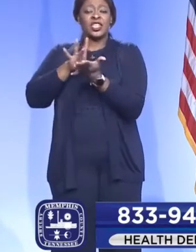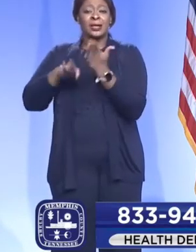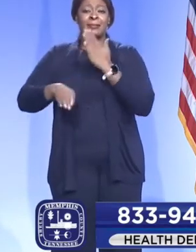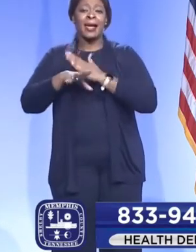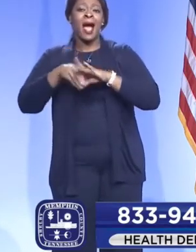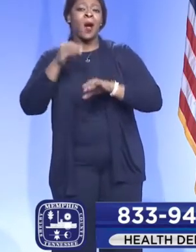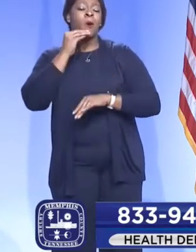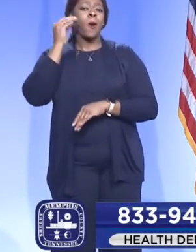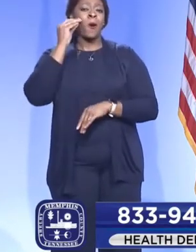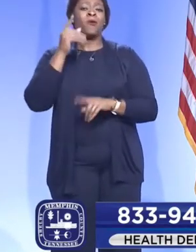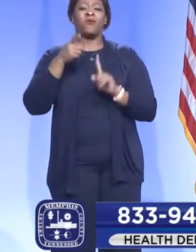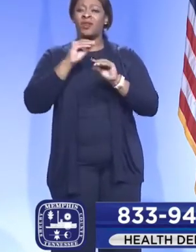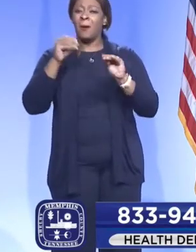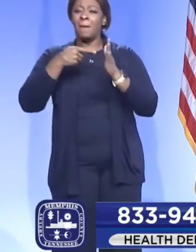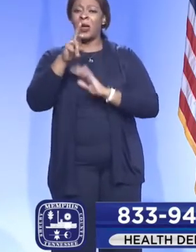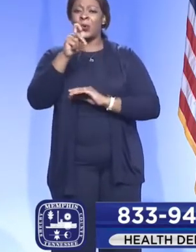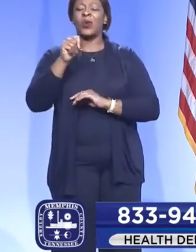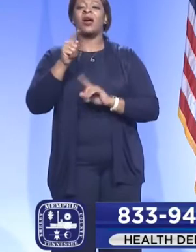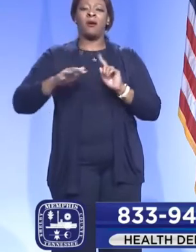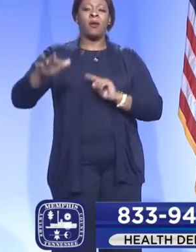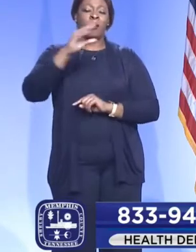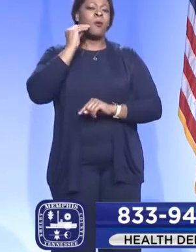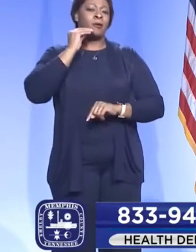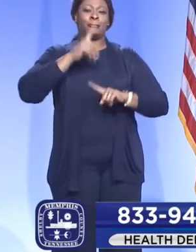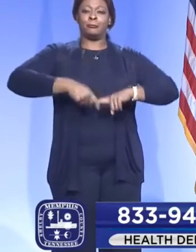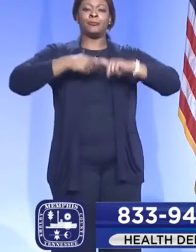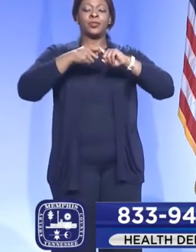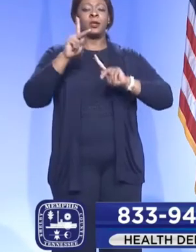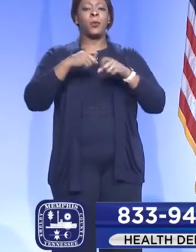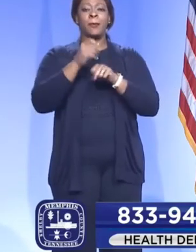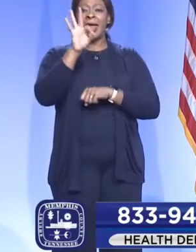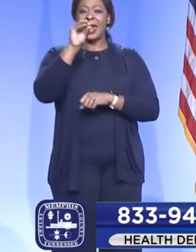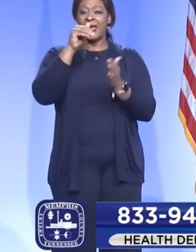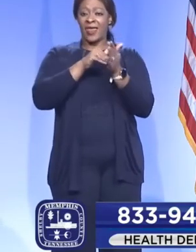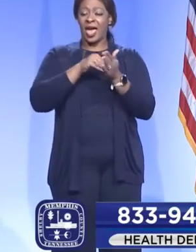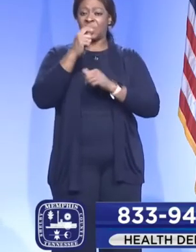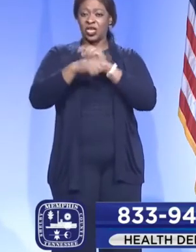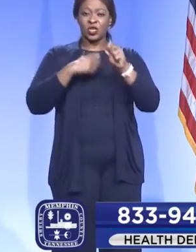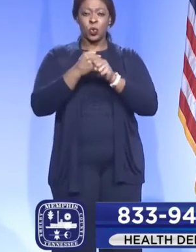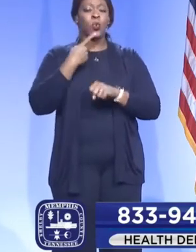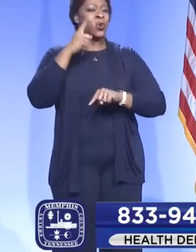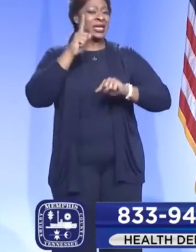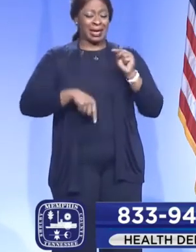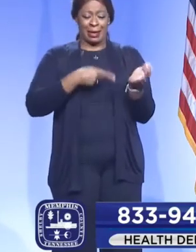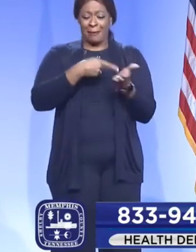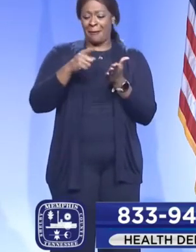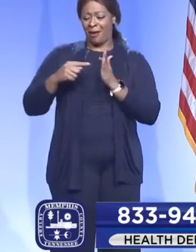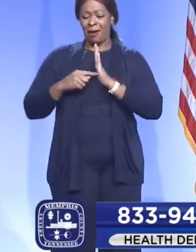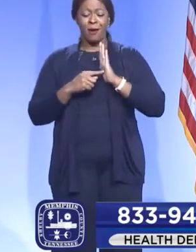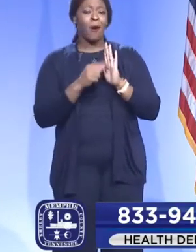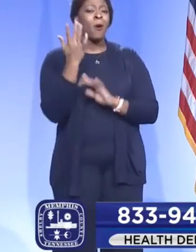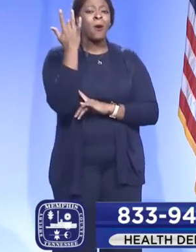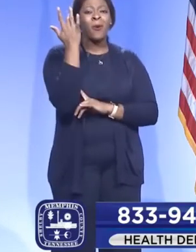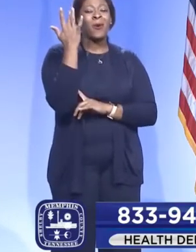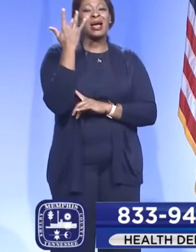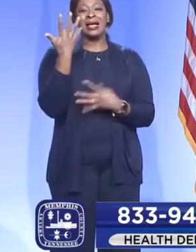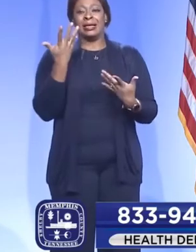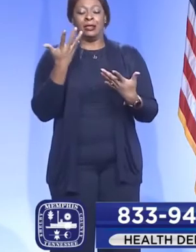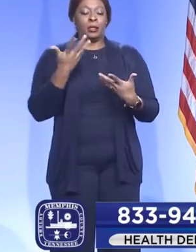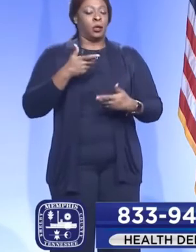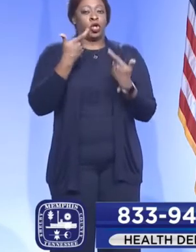and resources as we continue our efforts to address needs that continue to rise. On this